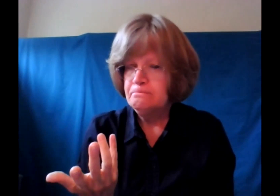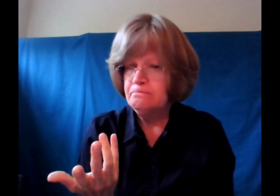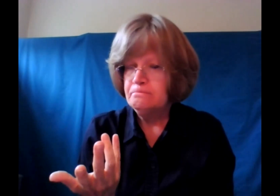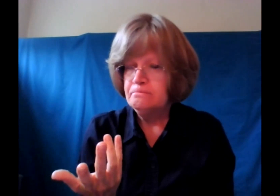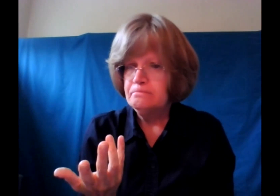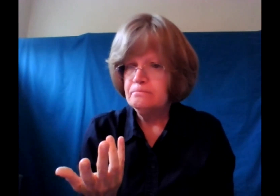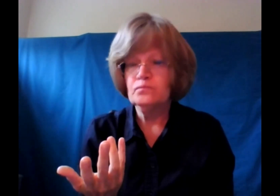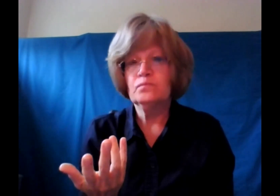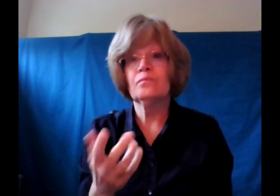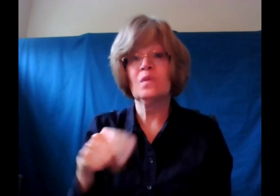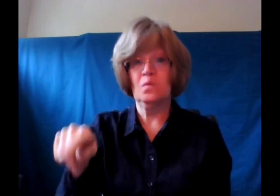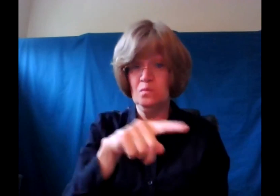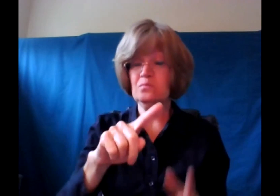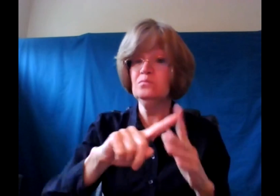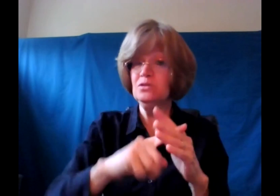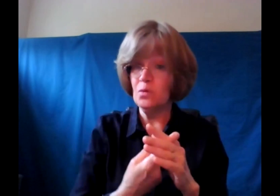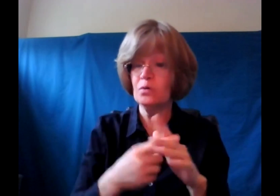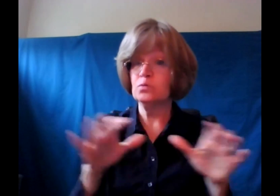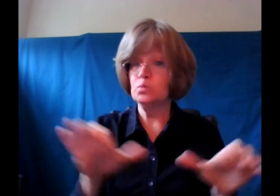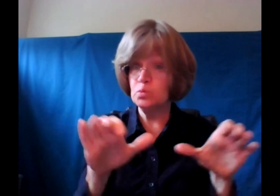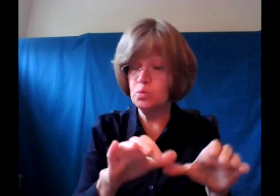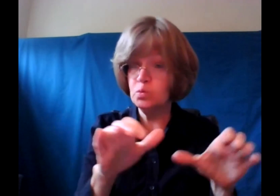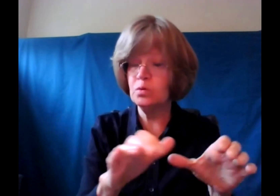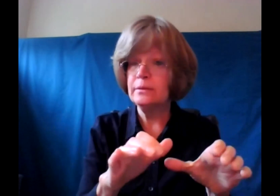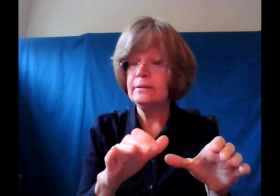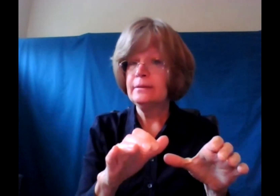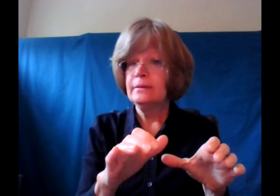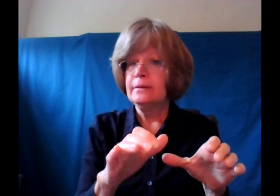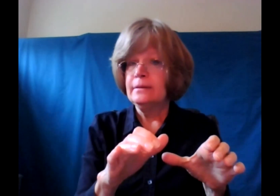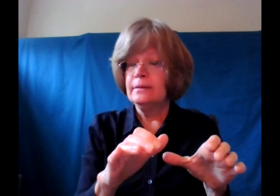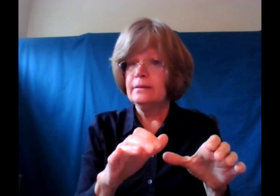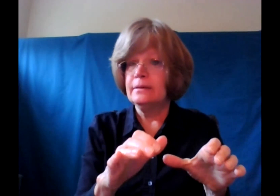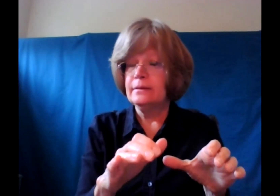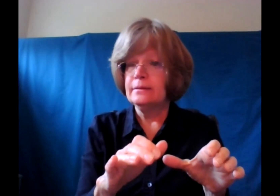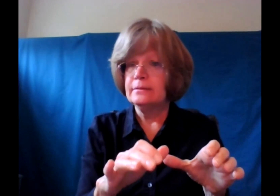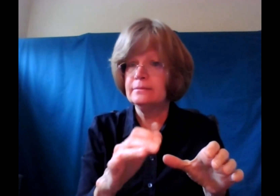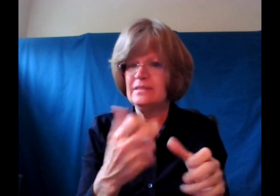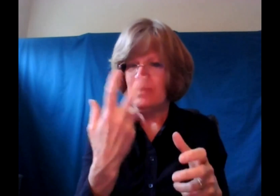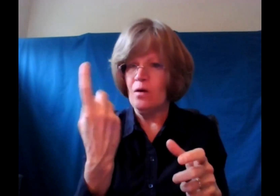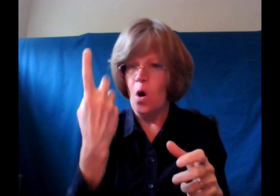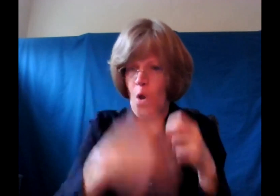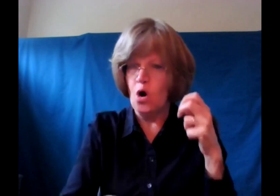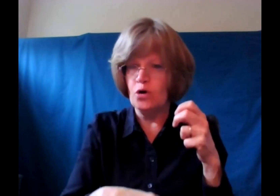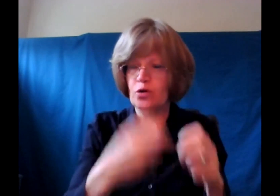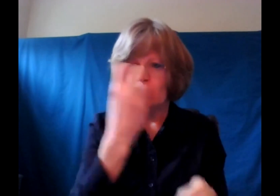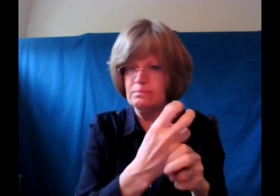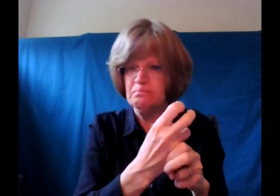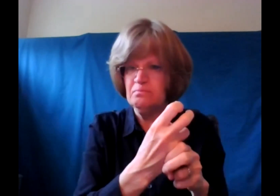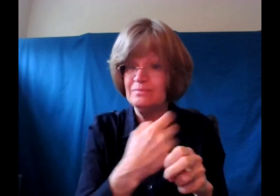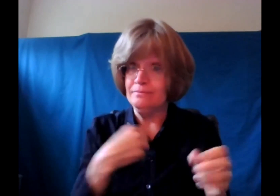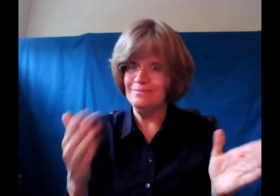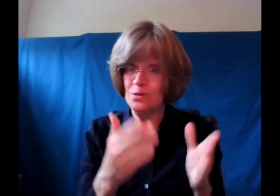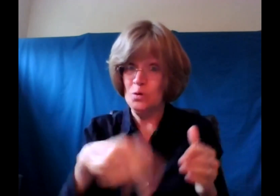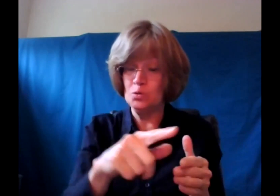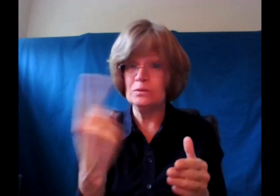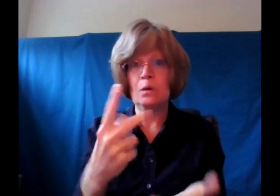When you are beginning to do a work that has a difficulty, I encourage you,